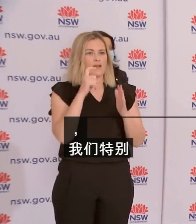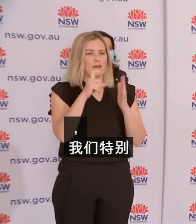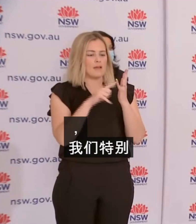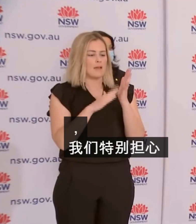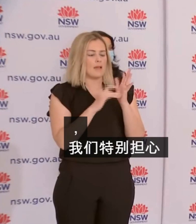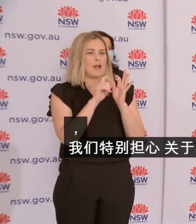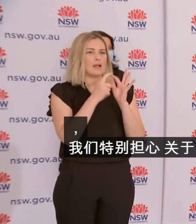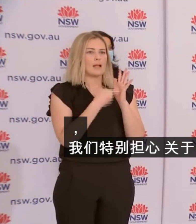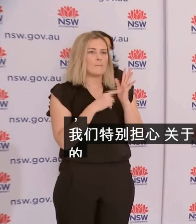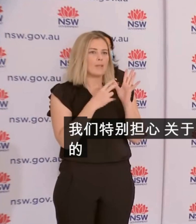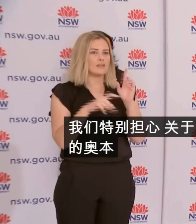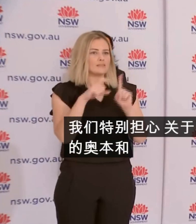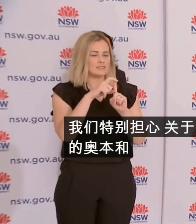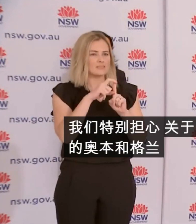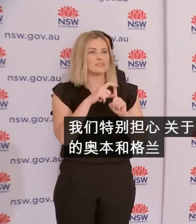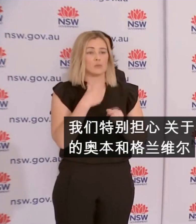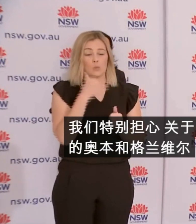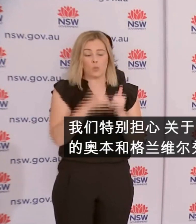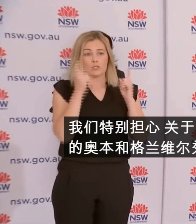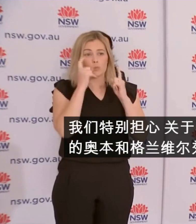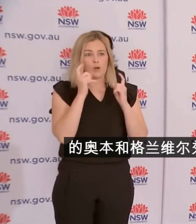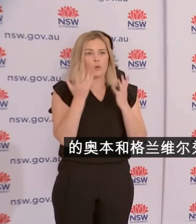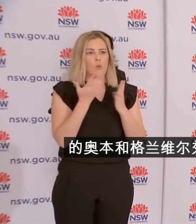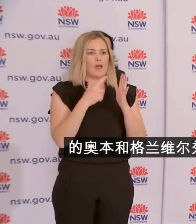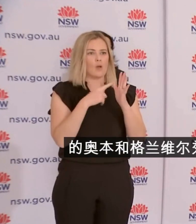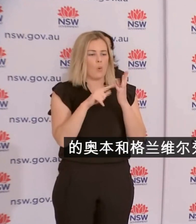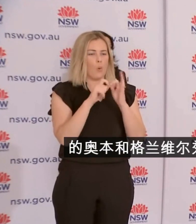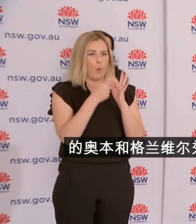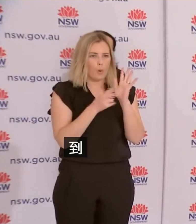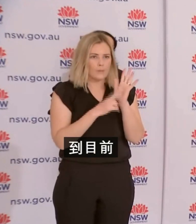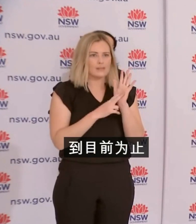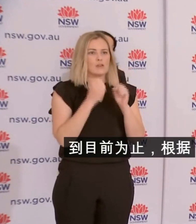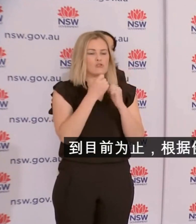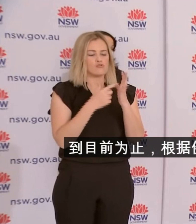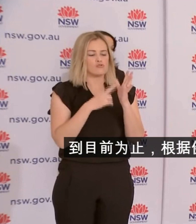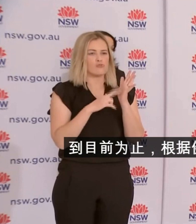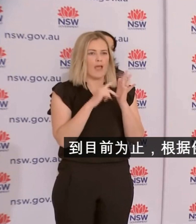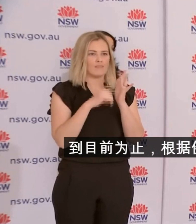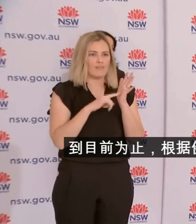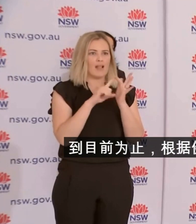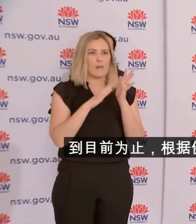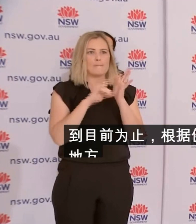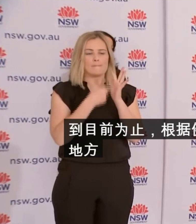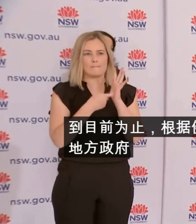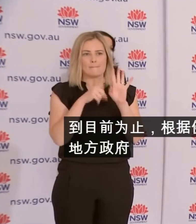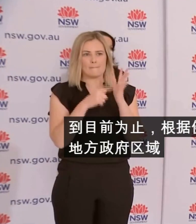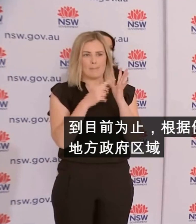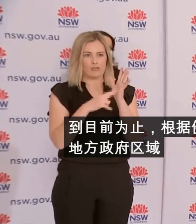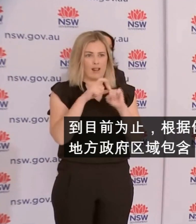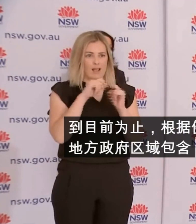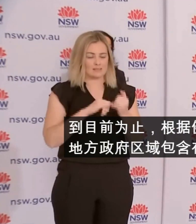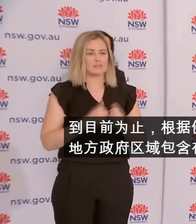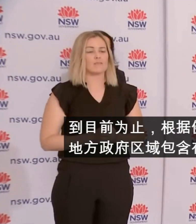in particular concerned about the suburbs of Merrylands, Auburn and Granville. So to date, there are 9 local government